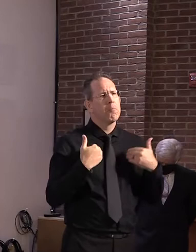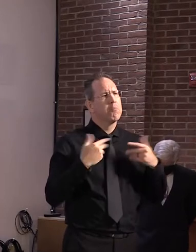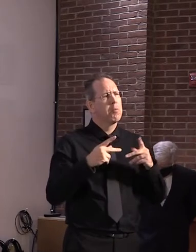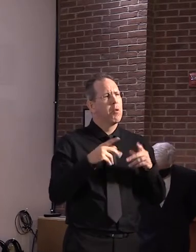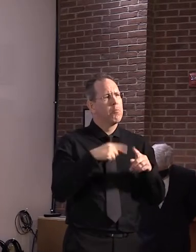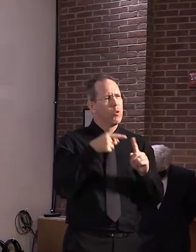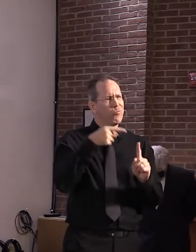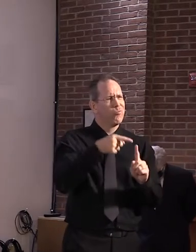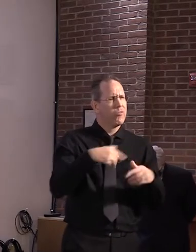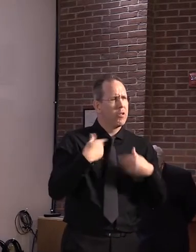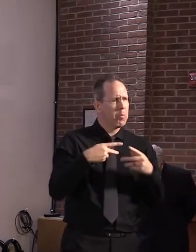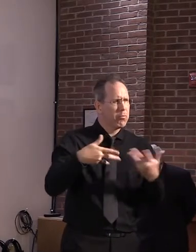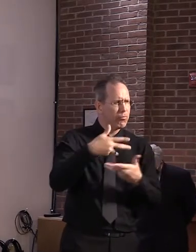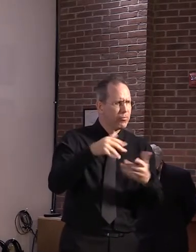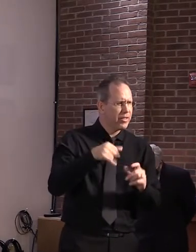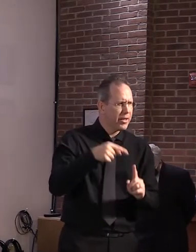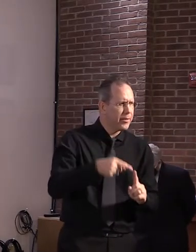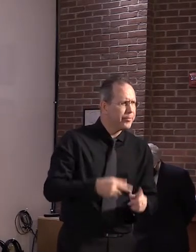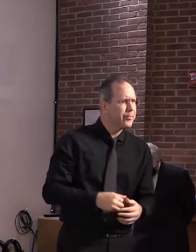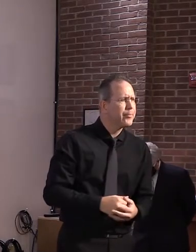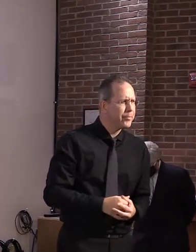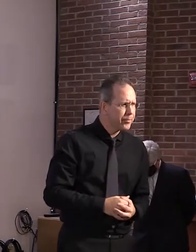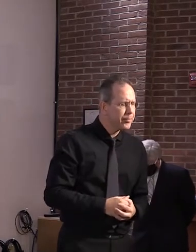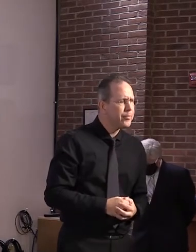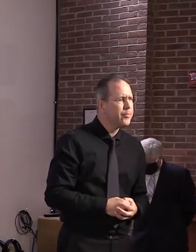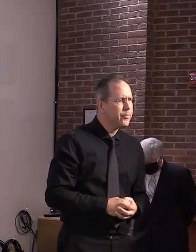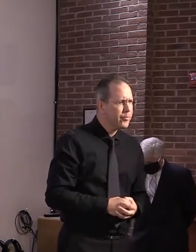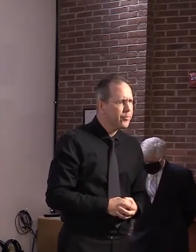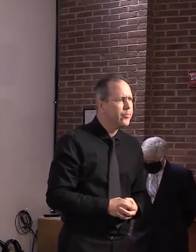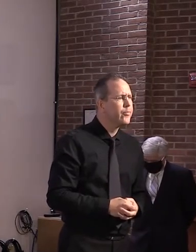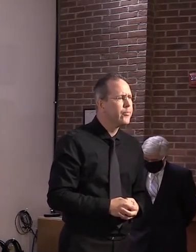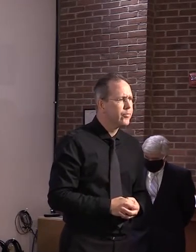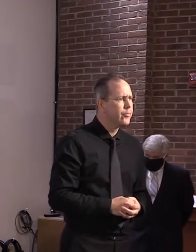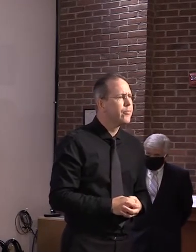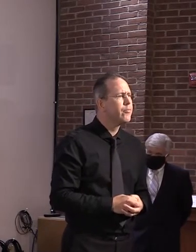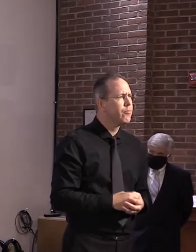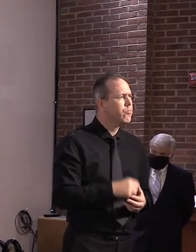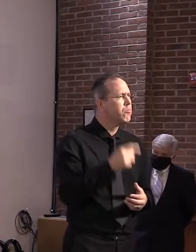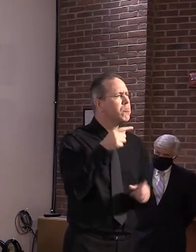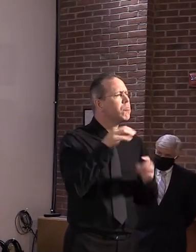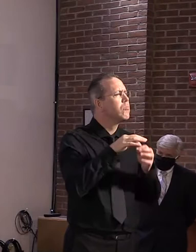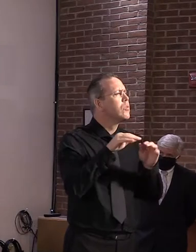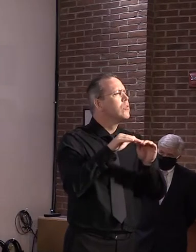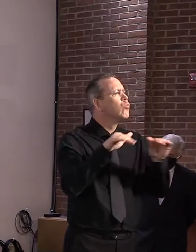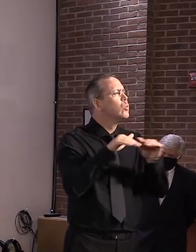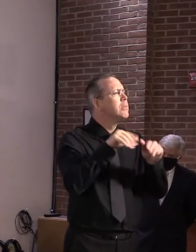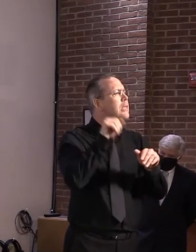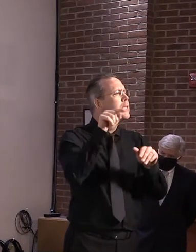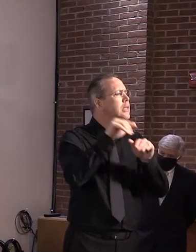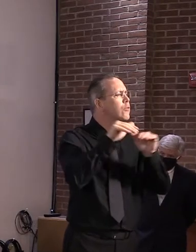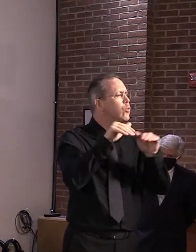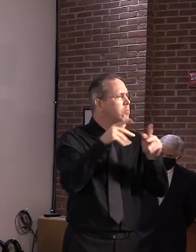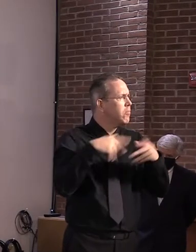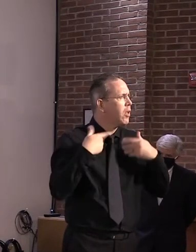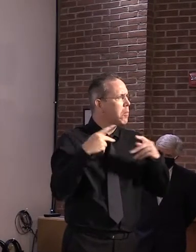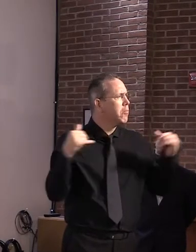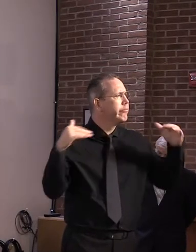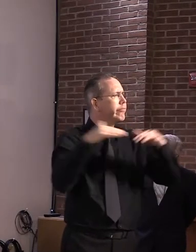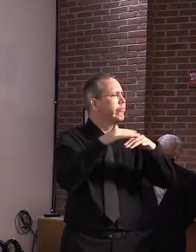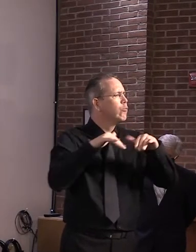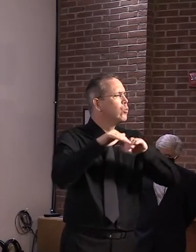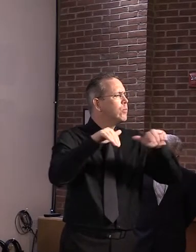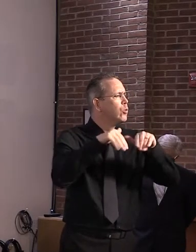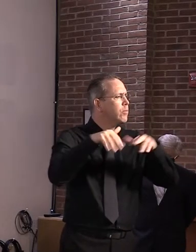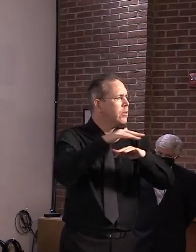week at a local popular swimming hole, which happened to be on private property, I